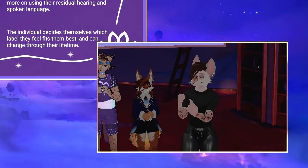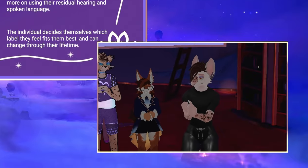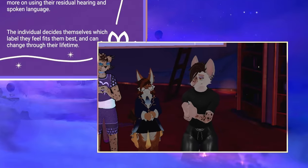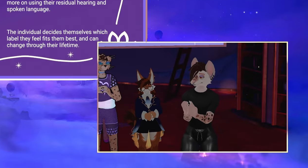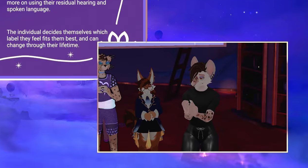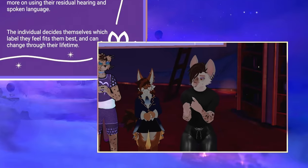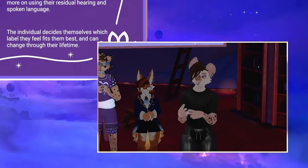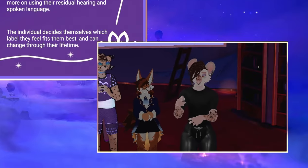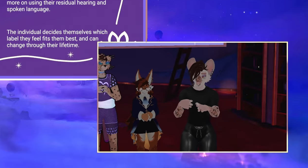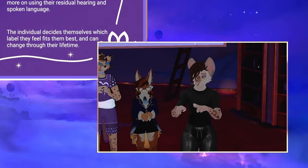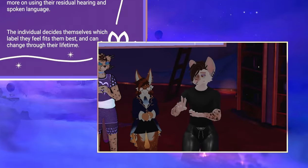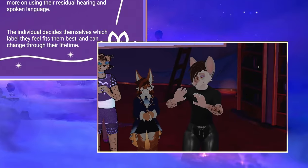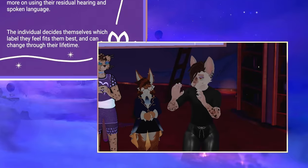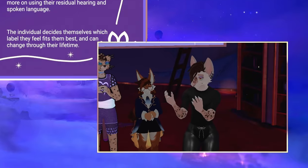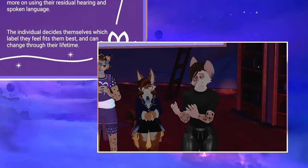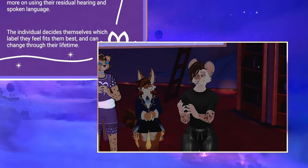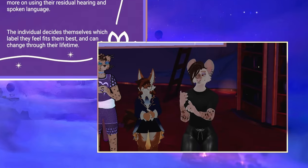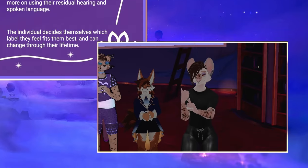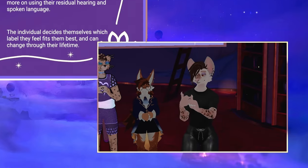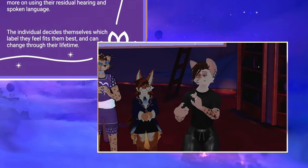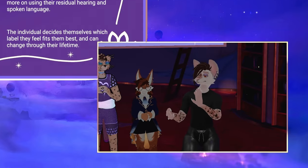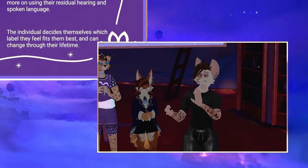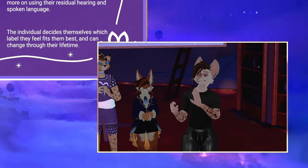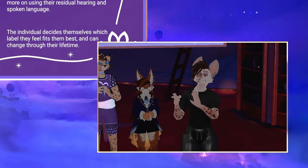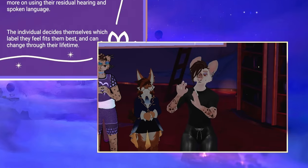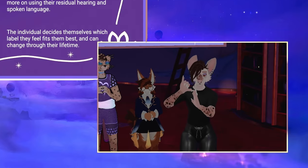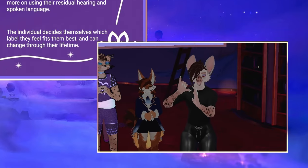who identify themselves as deaf, as part of the deaf community.